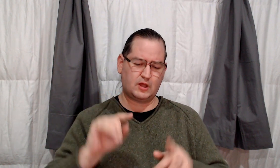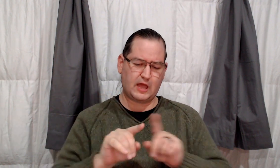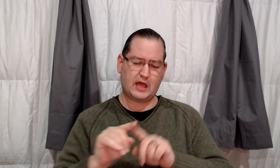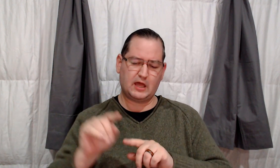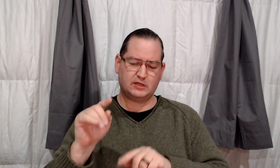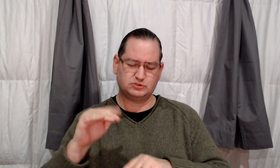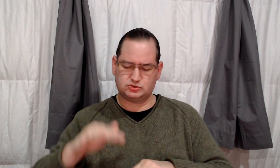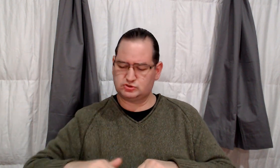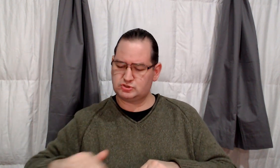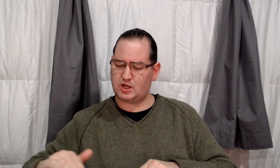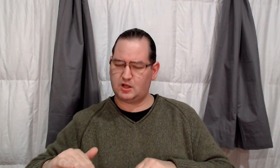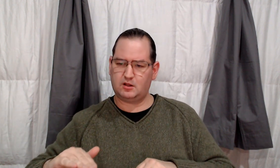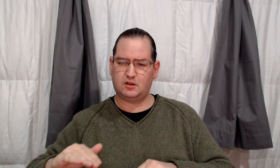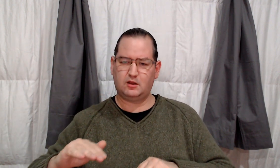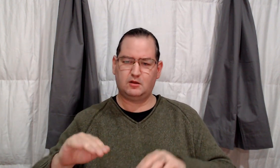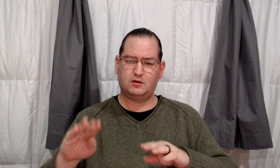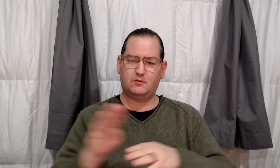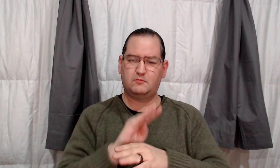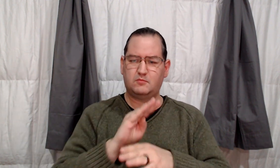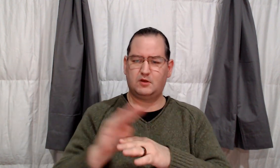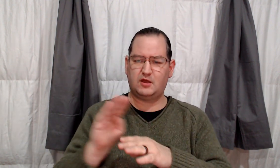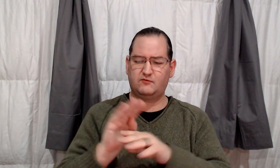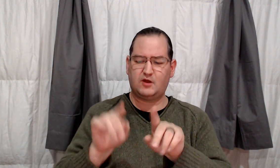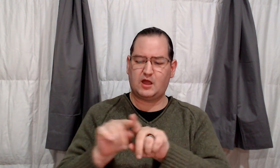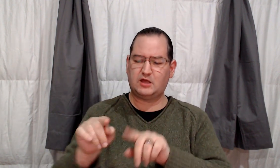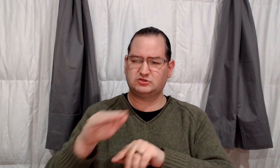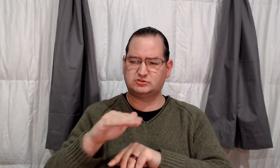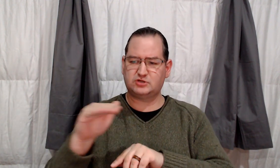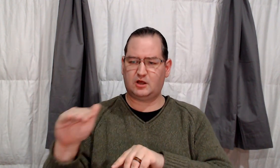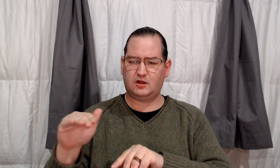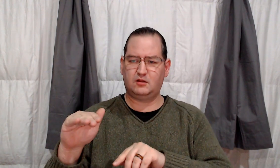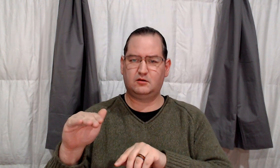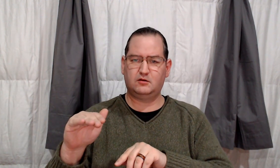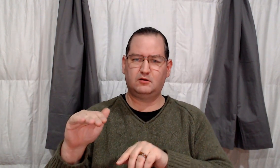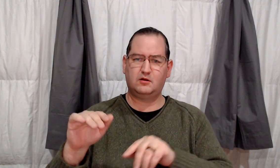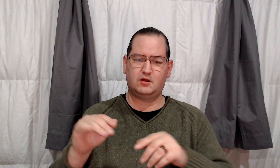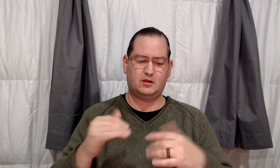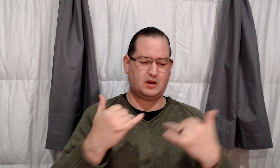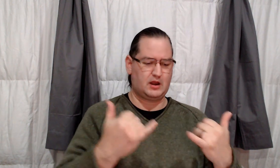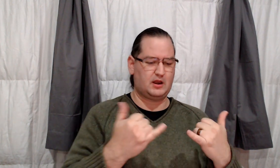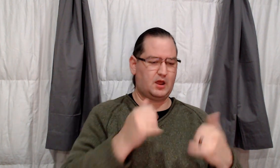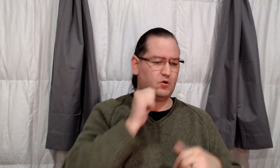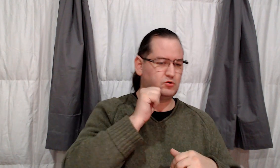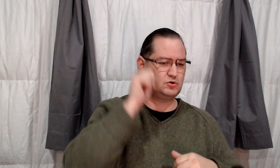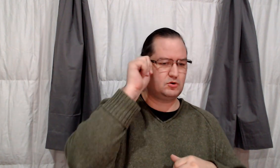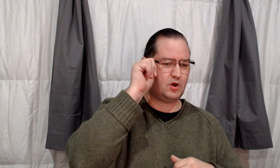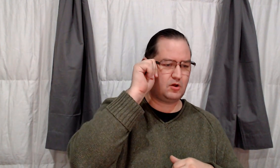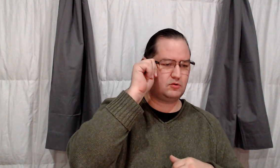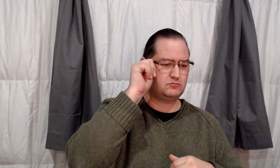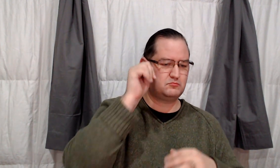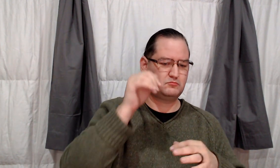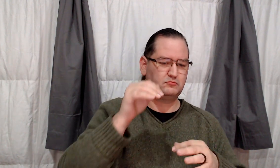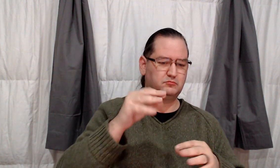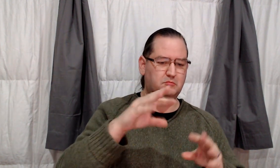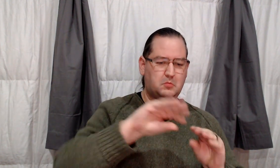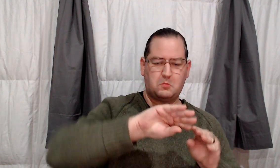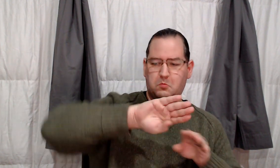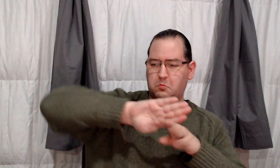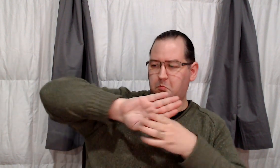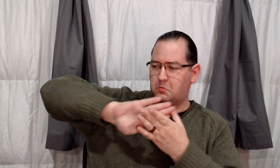adult, I put away the things a child did. So as you drift deeper and deeper now, I'd like you just